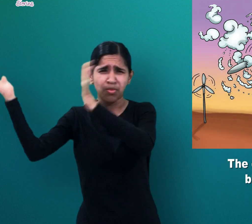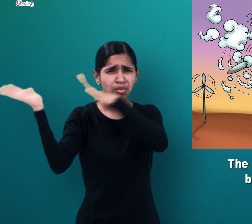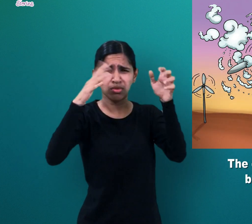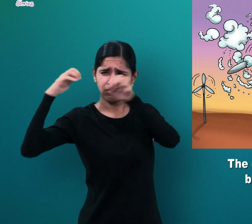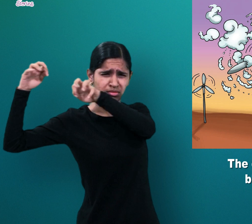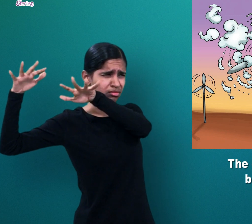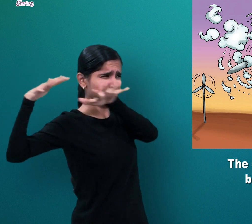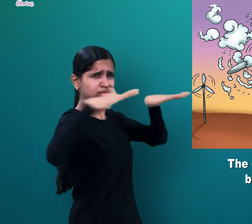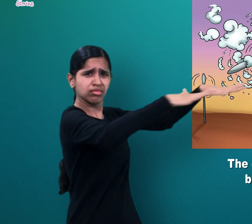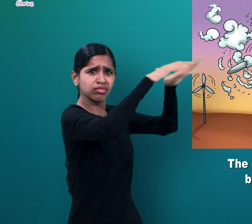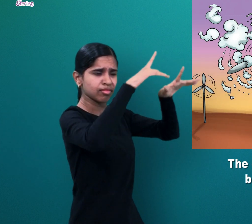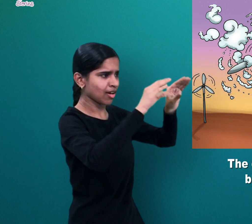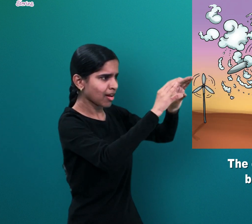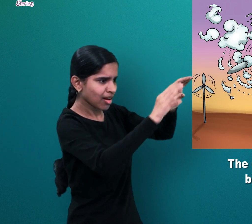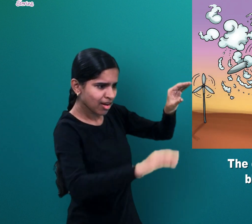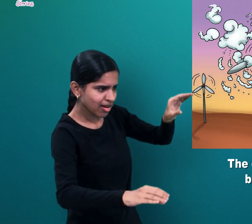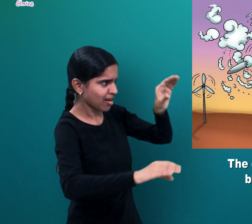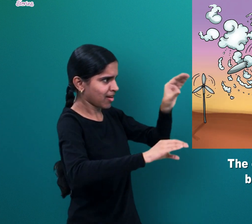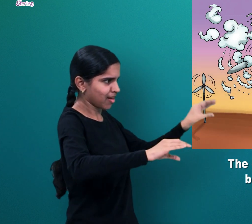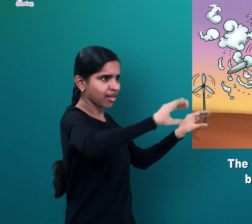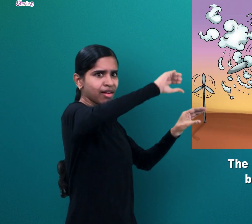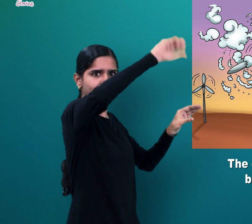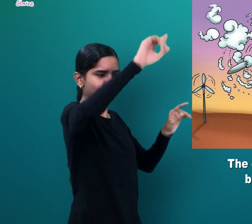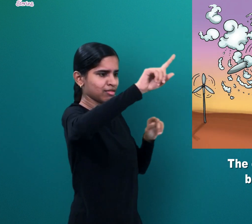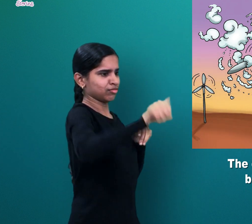moving air makes the blades of a wind turbine spin.